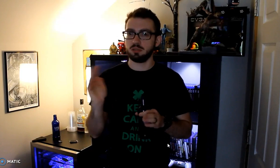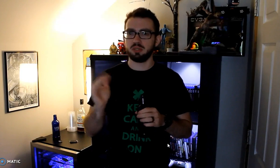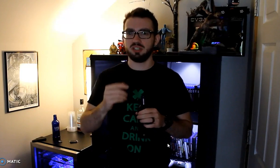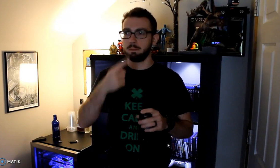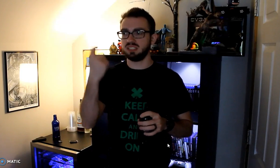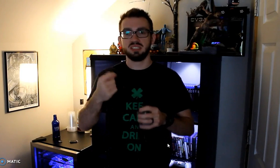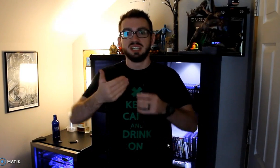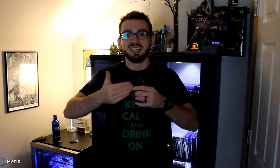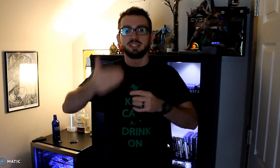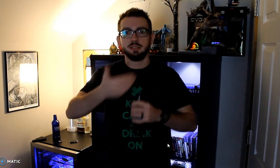back.